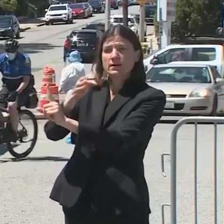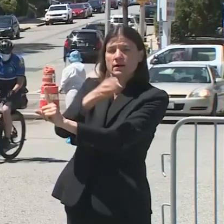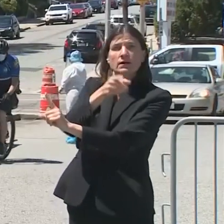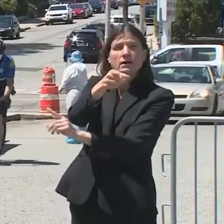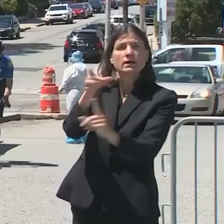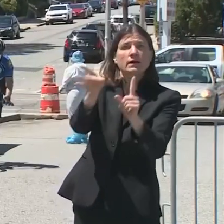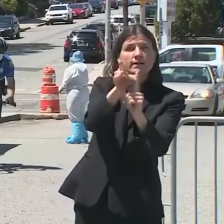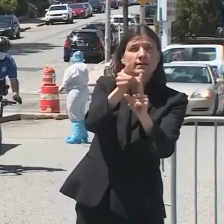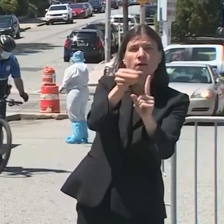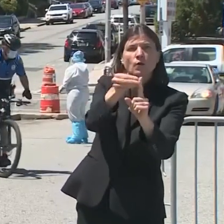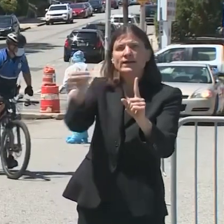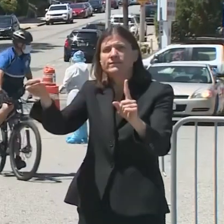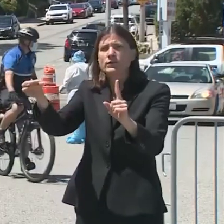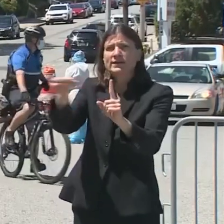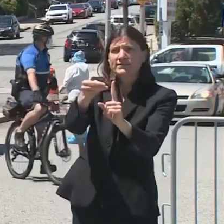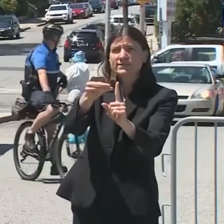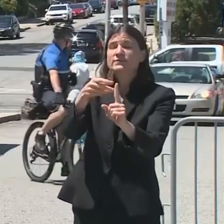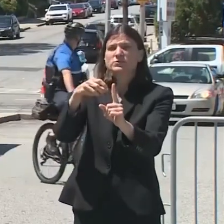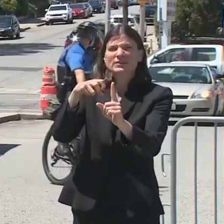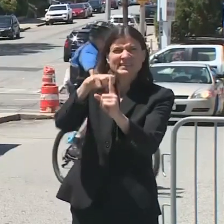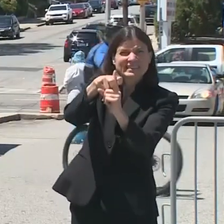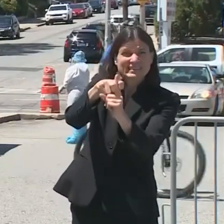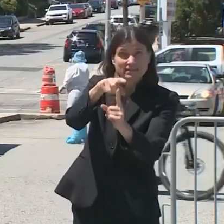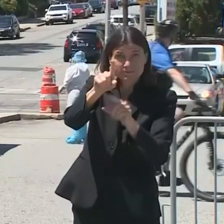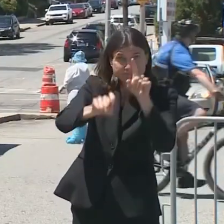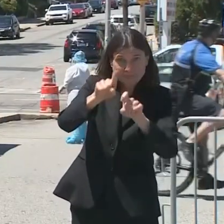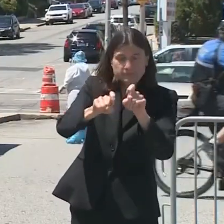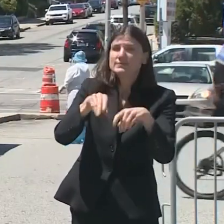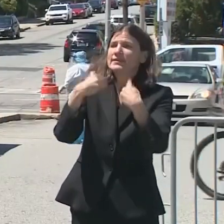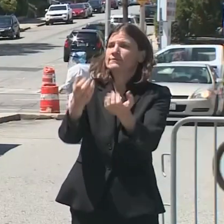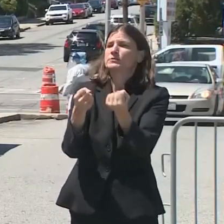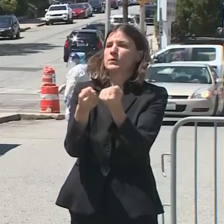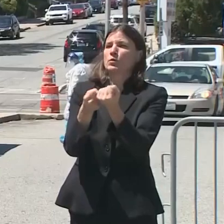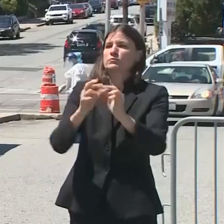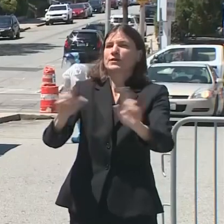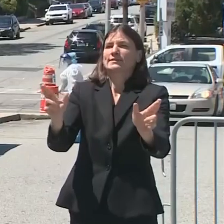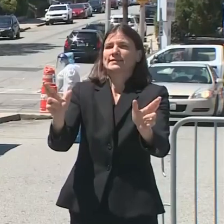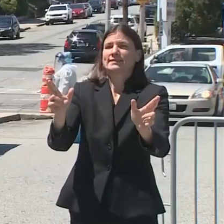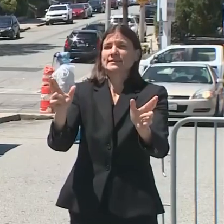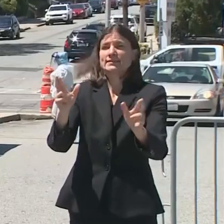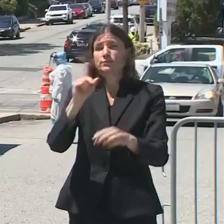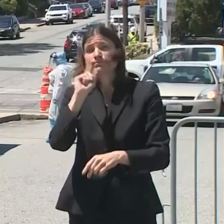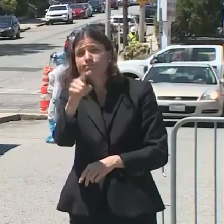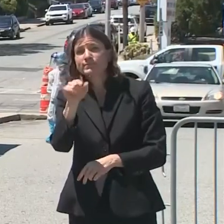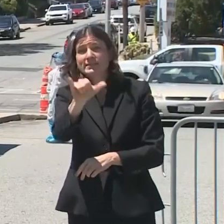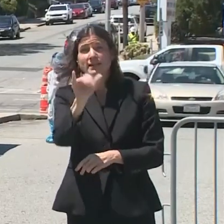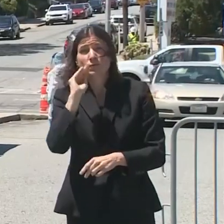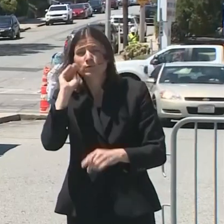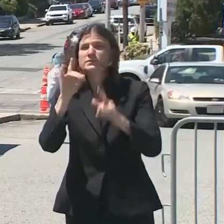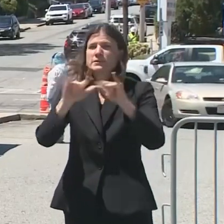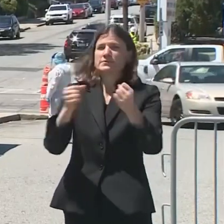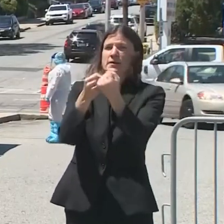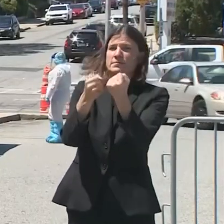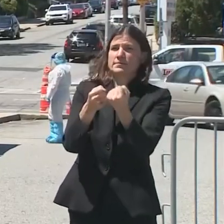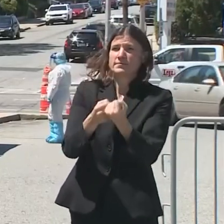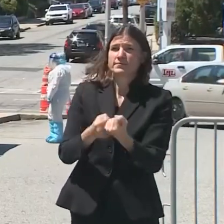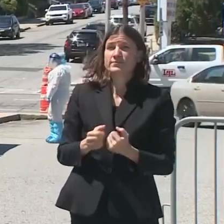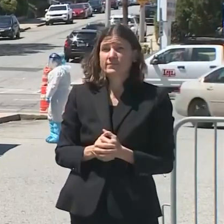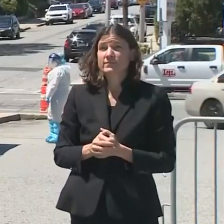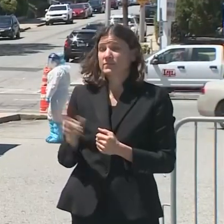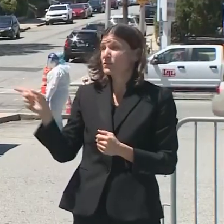symptoms. To date, the Community Tracing Collaborative is connected with nearly 18,000 confirmed cases and reached out to